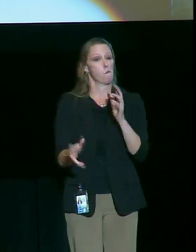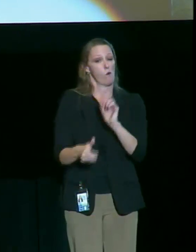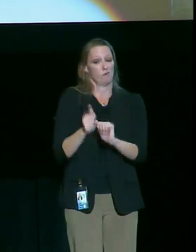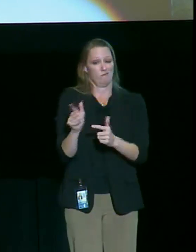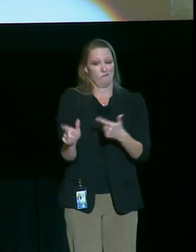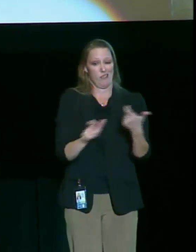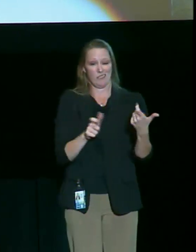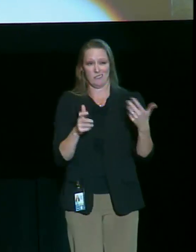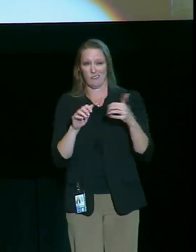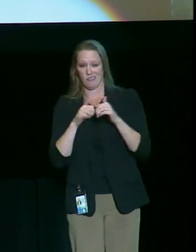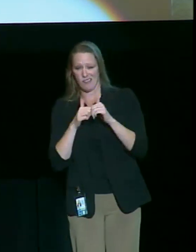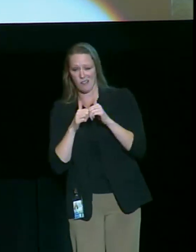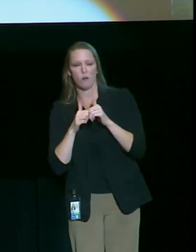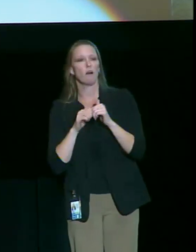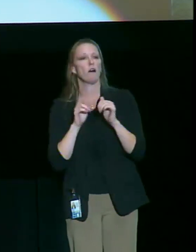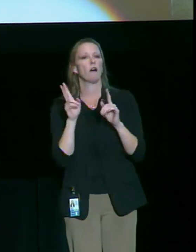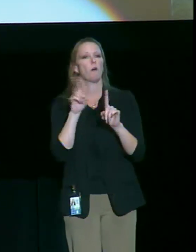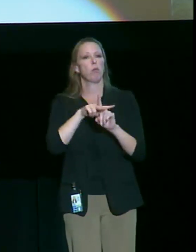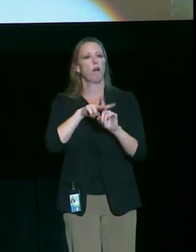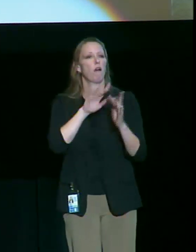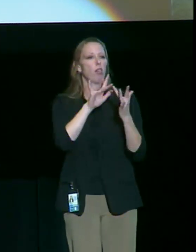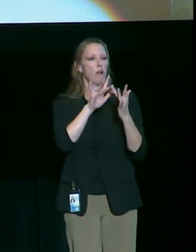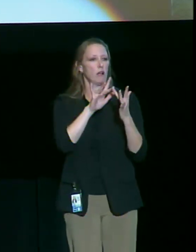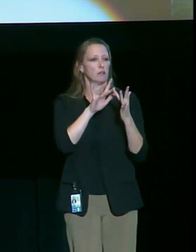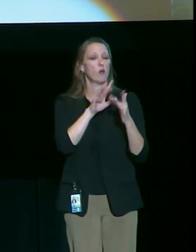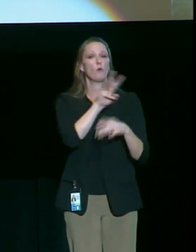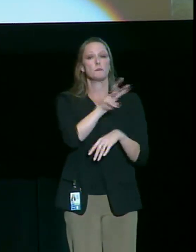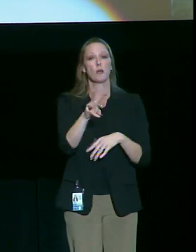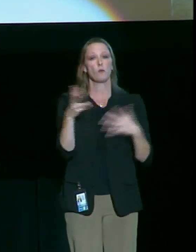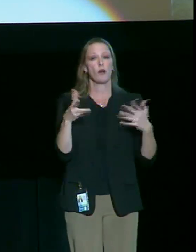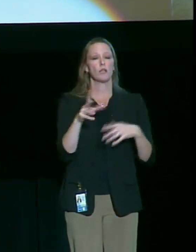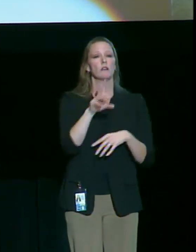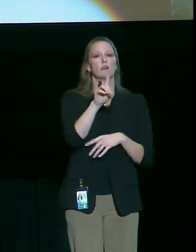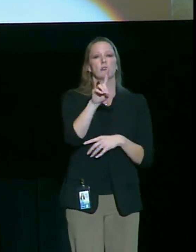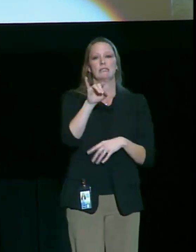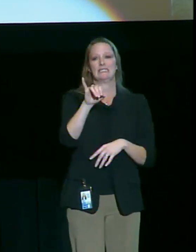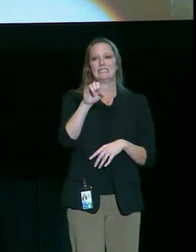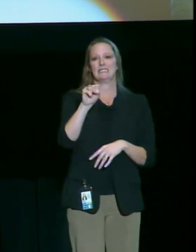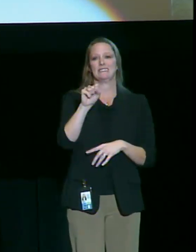apply online by going to